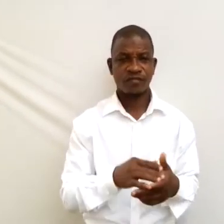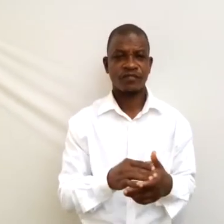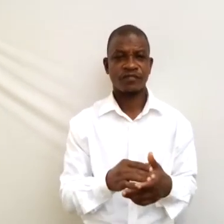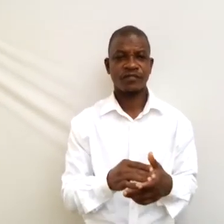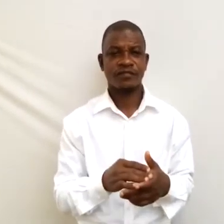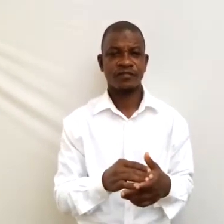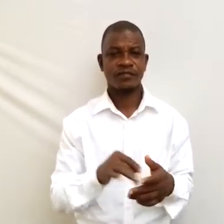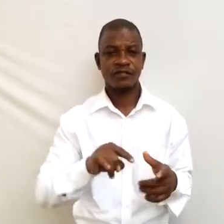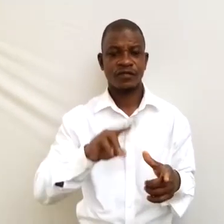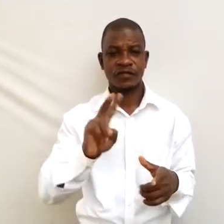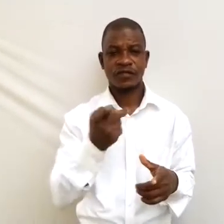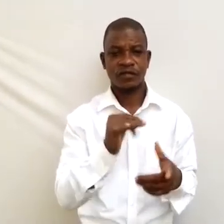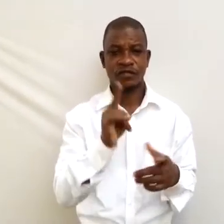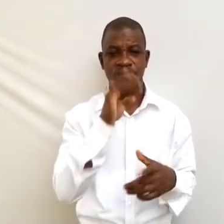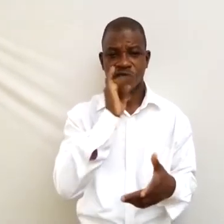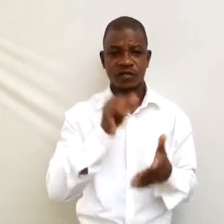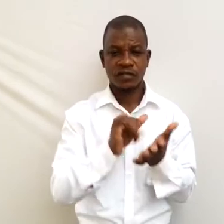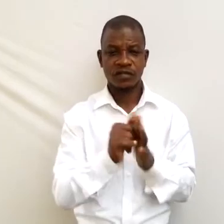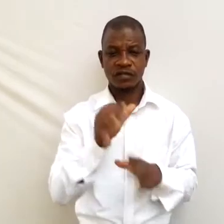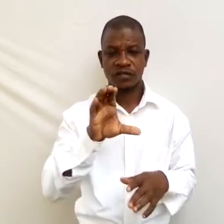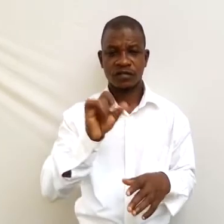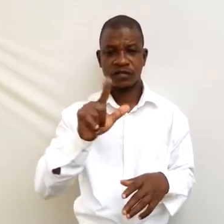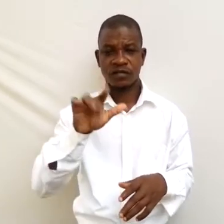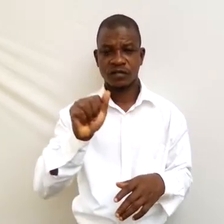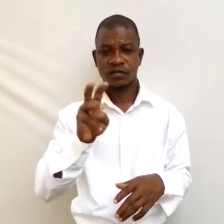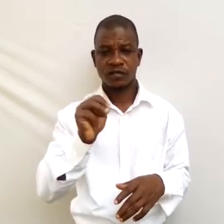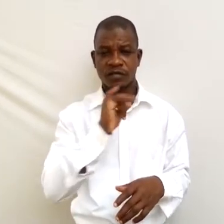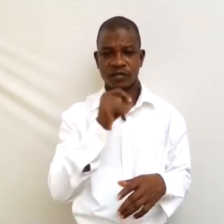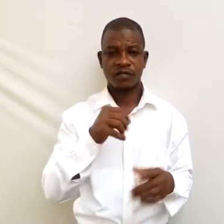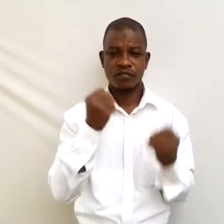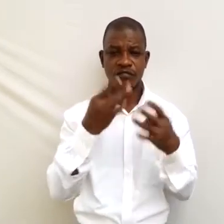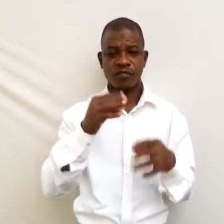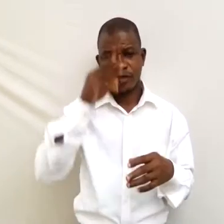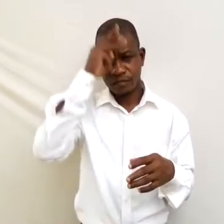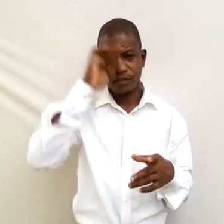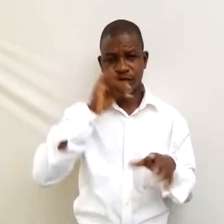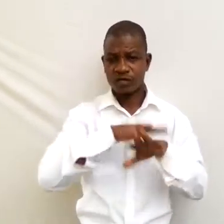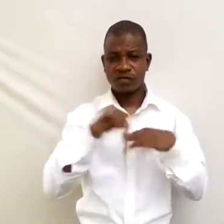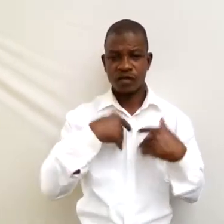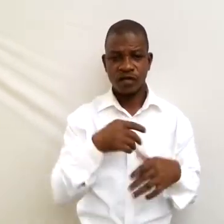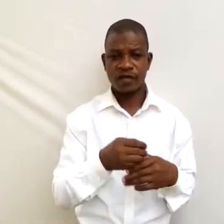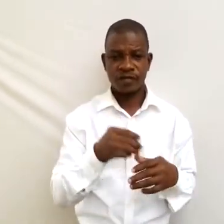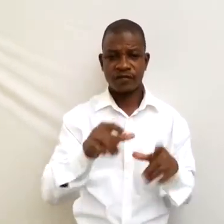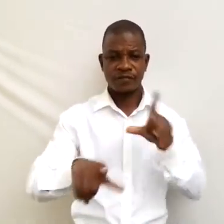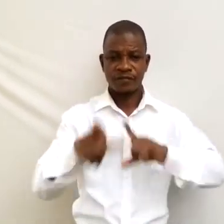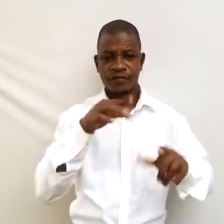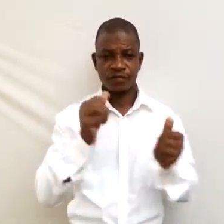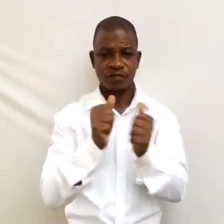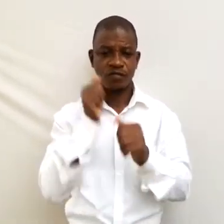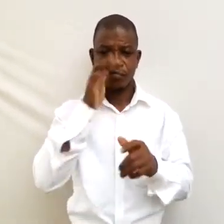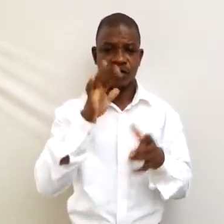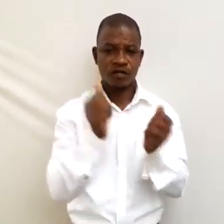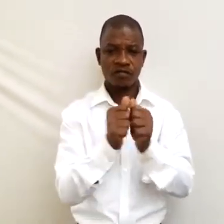Then the second one, chlamydia. Most men have no symptoms. Women with symptoms may